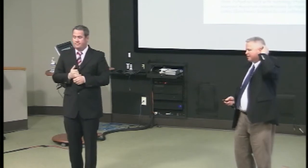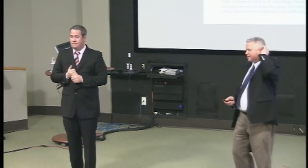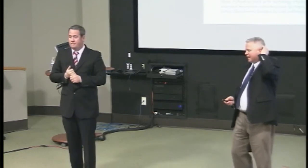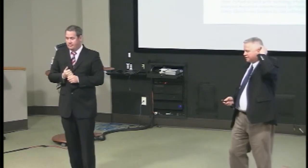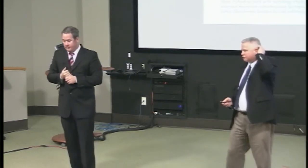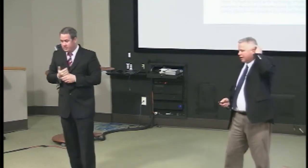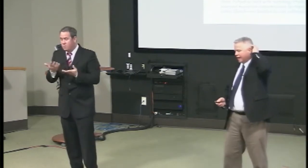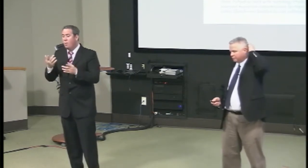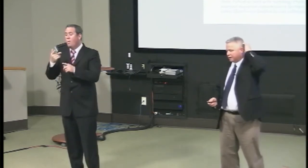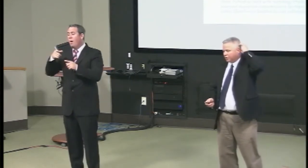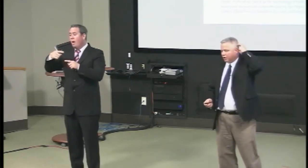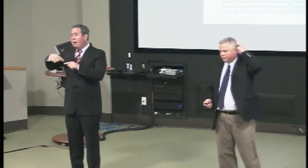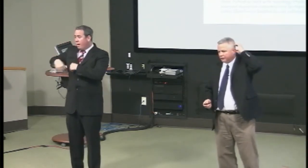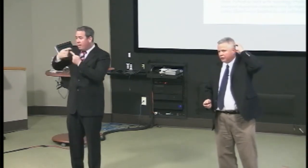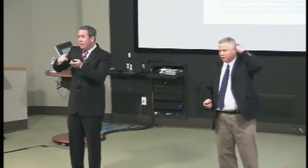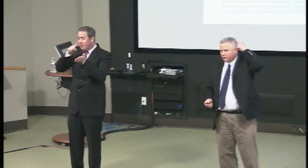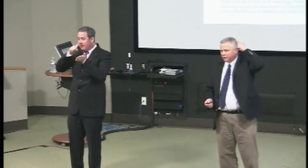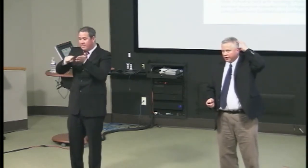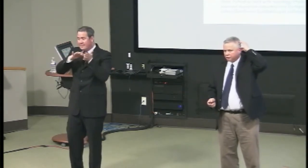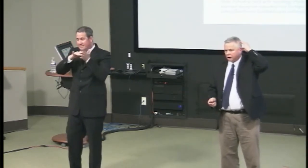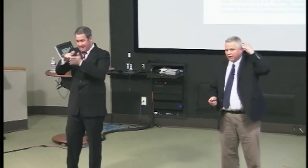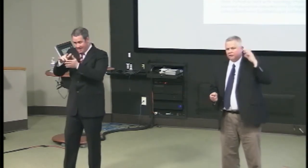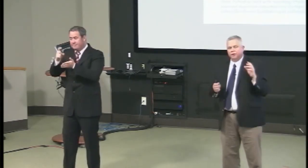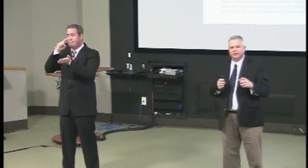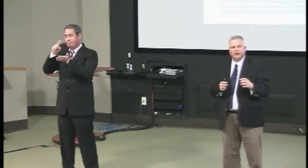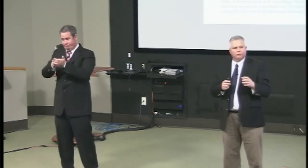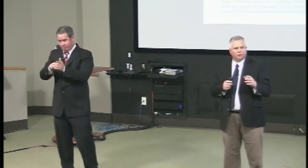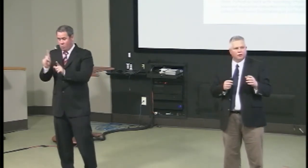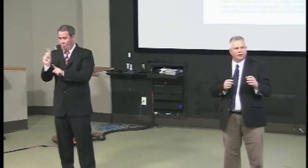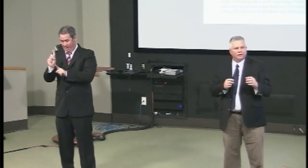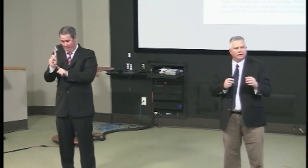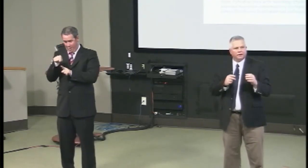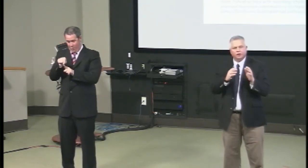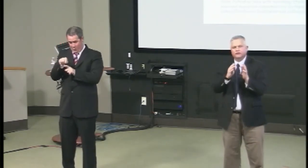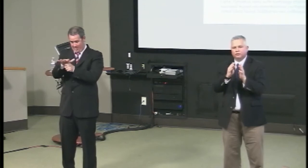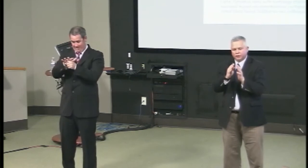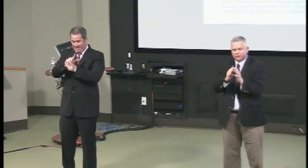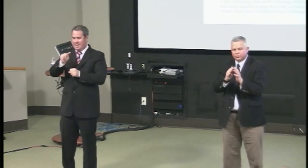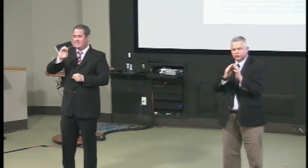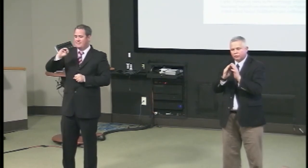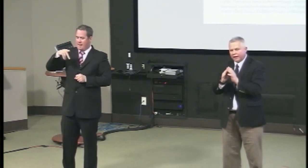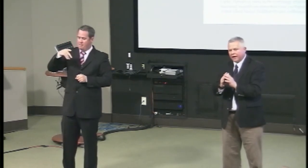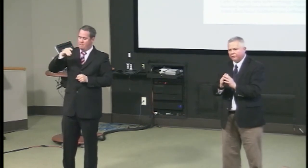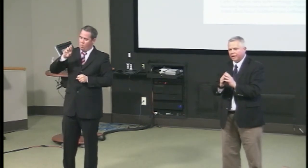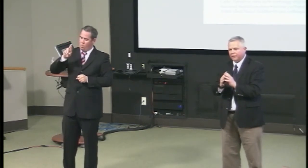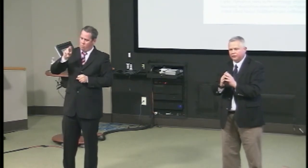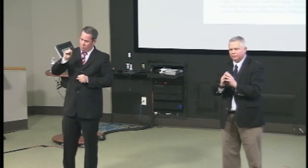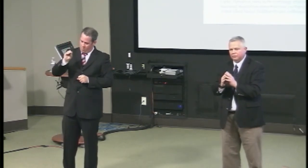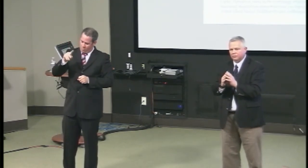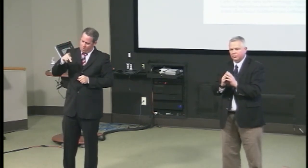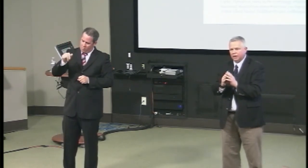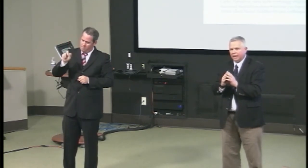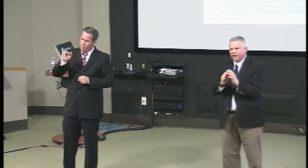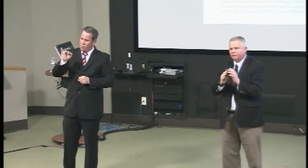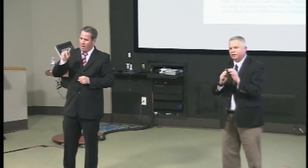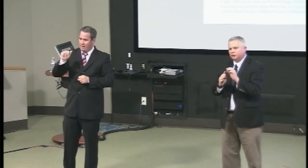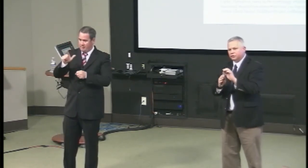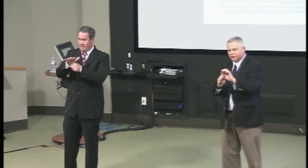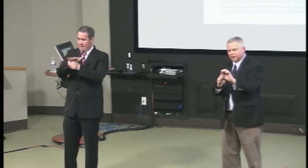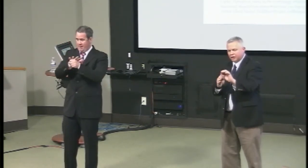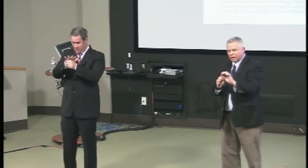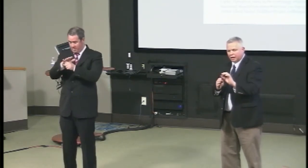temporoparietal and less reliably but often the ventral occipitotemporal, there's also reduced gray matter volume